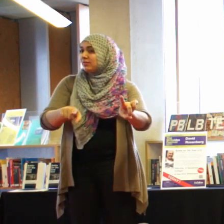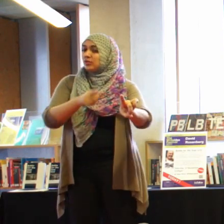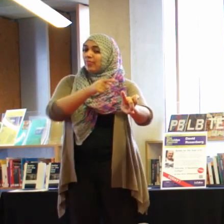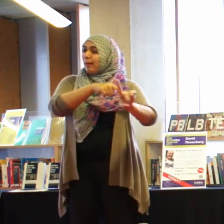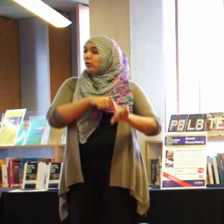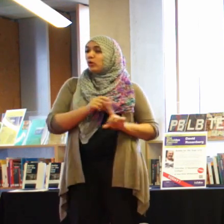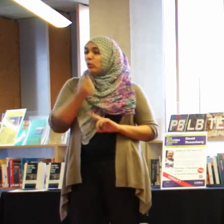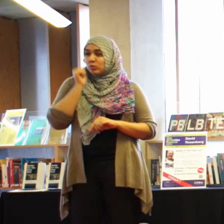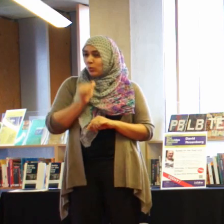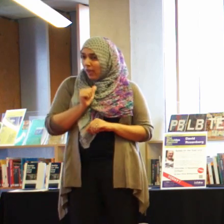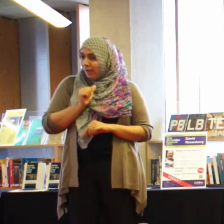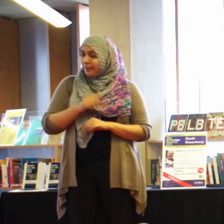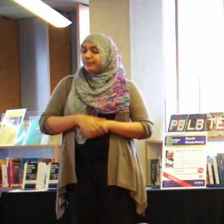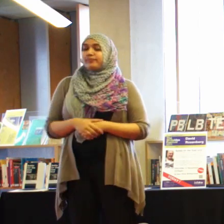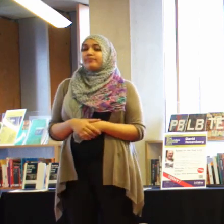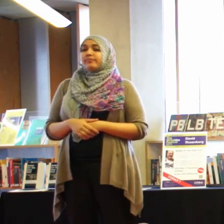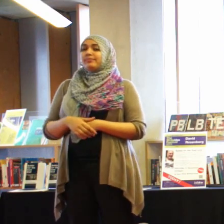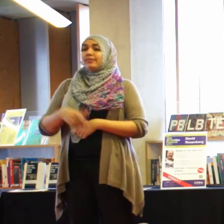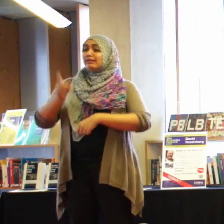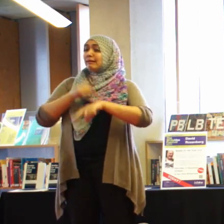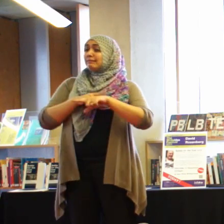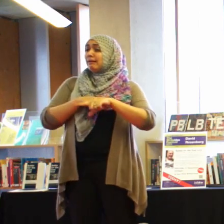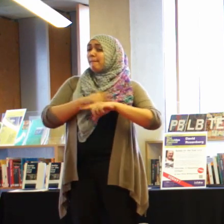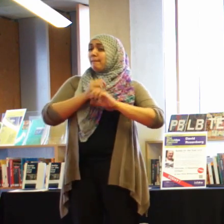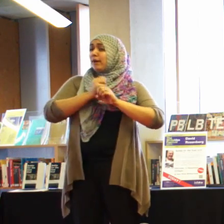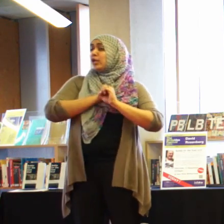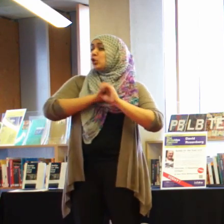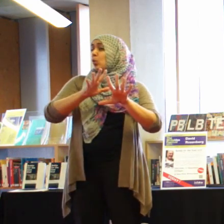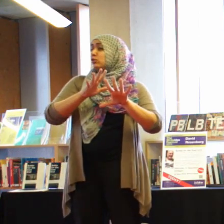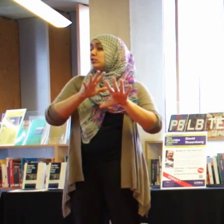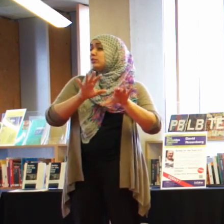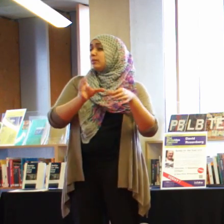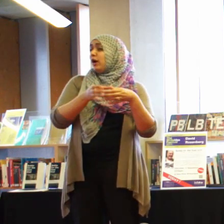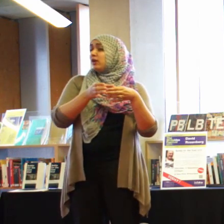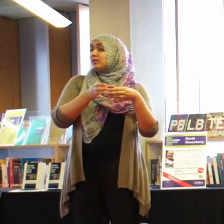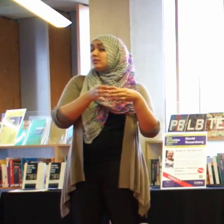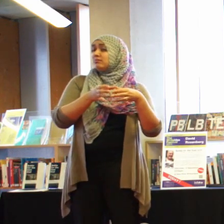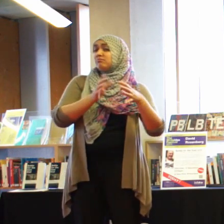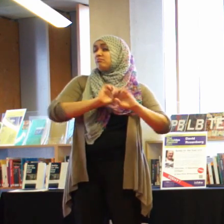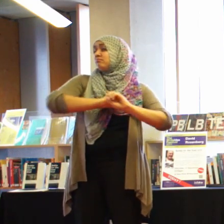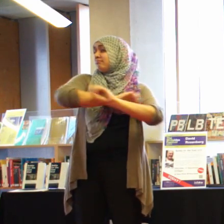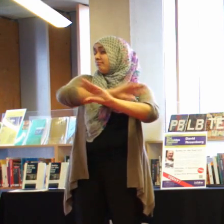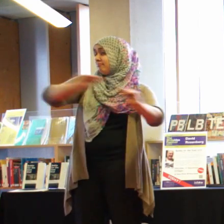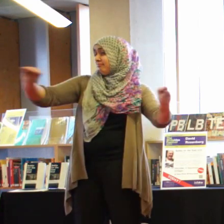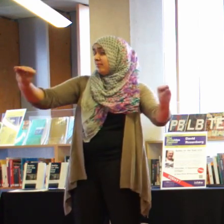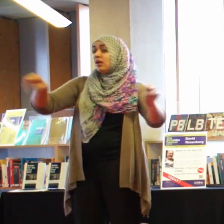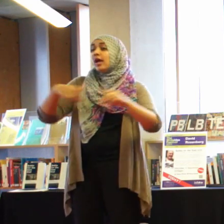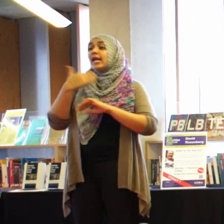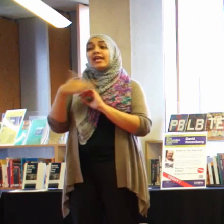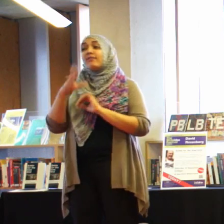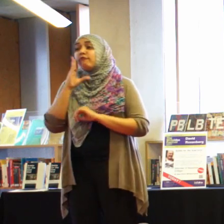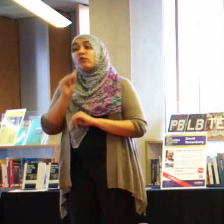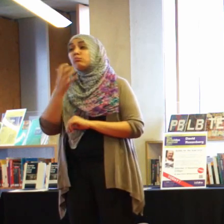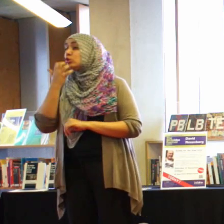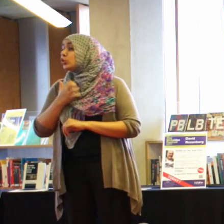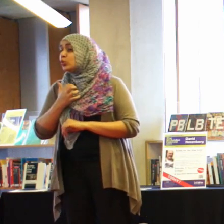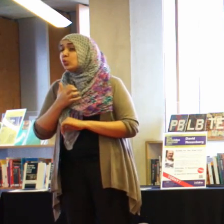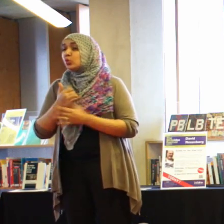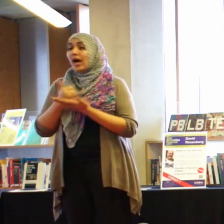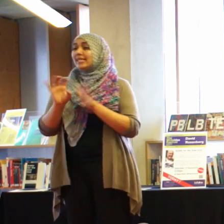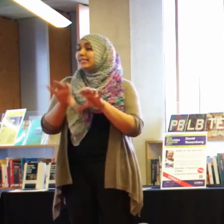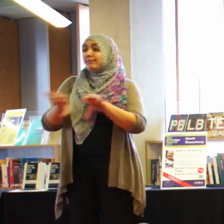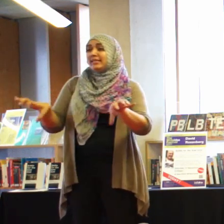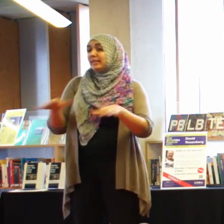itself as a party, it didn't mention the Jews or anti-Semitism. What it mentioned was it stood for a